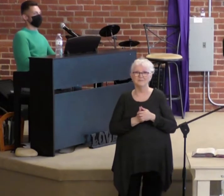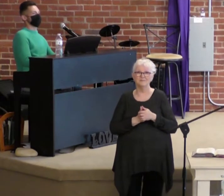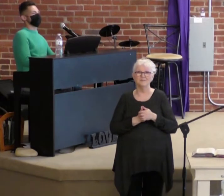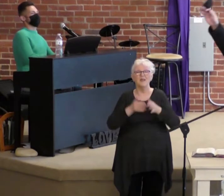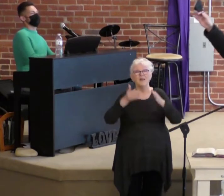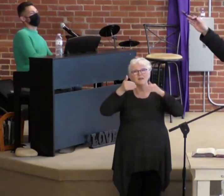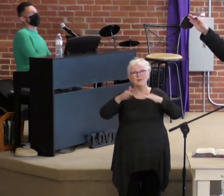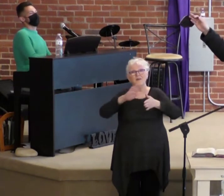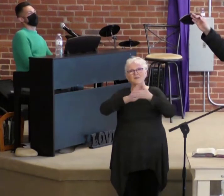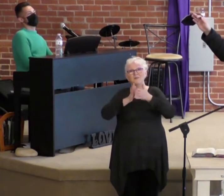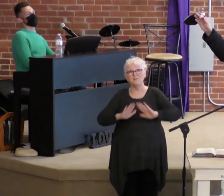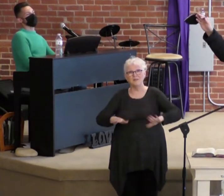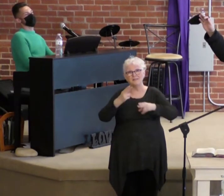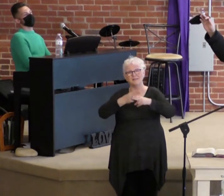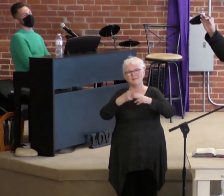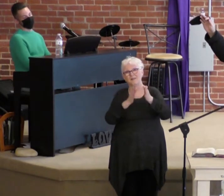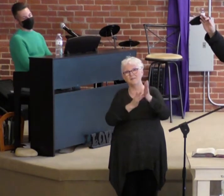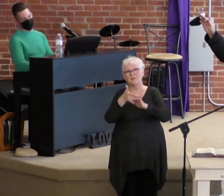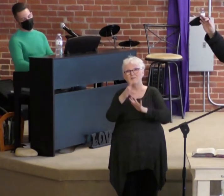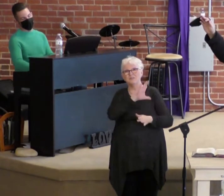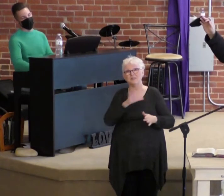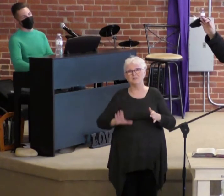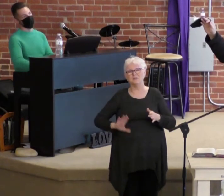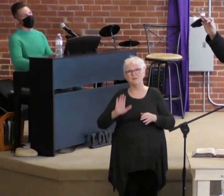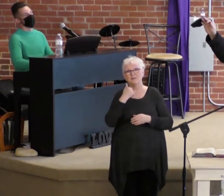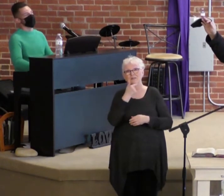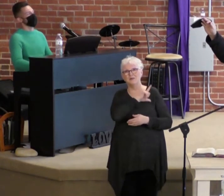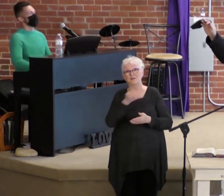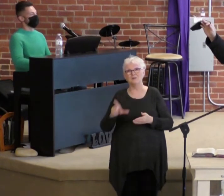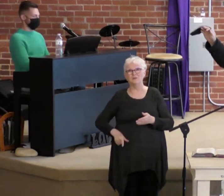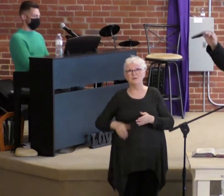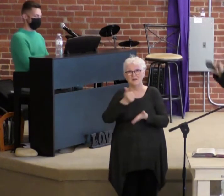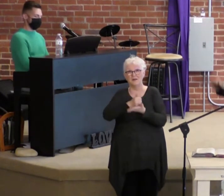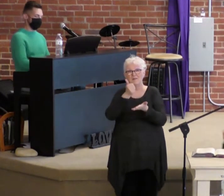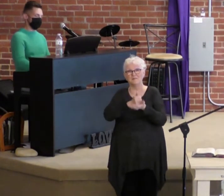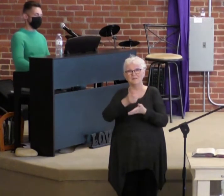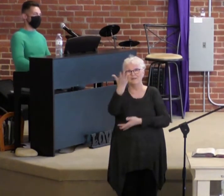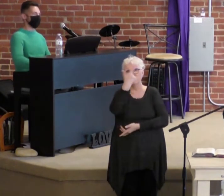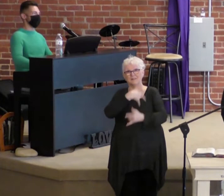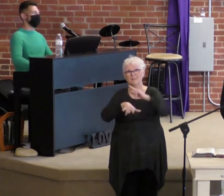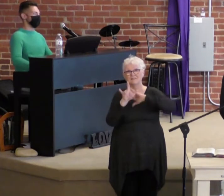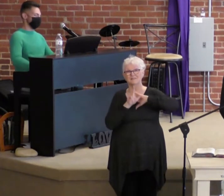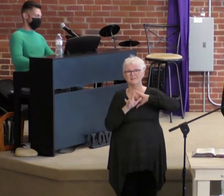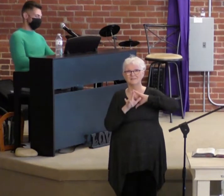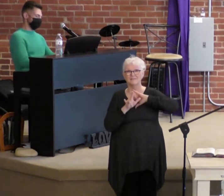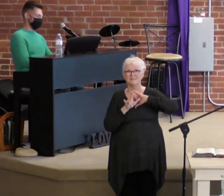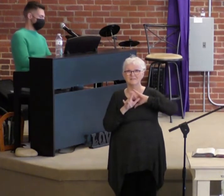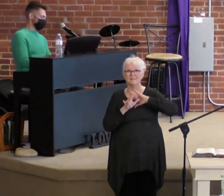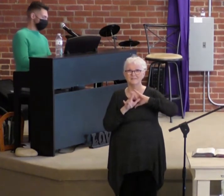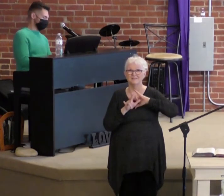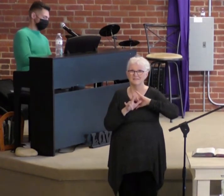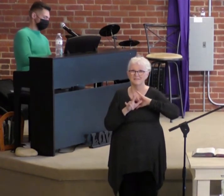Go in peace, in the name of Jesus Christ our Lord. Amen.